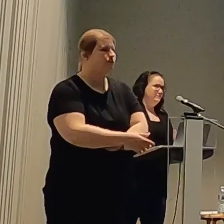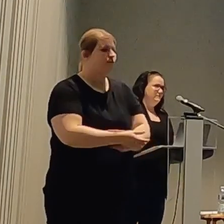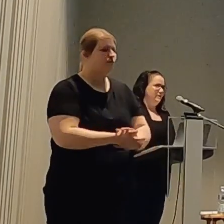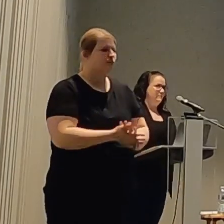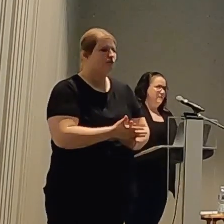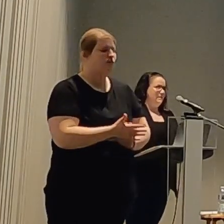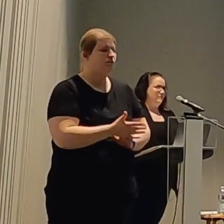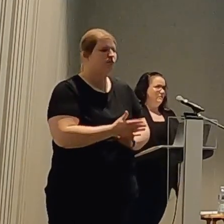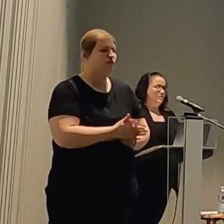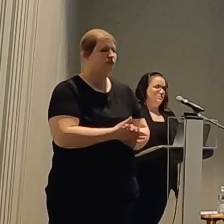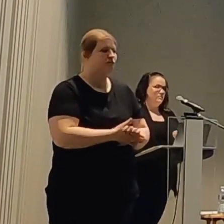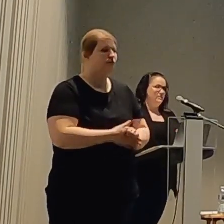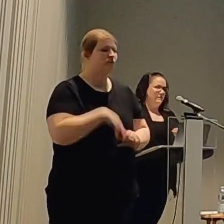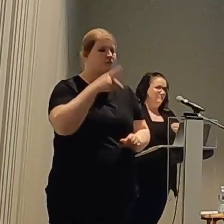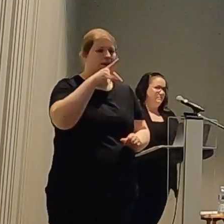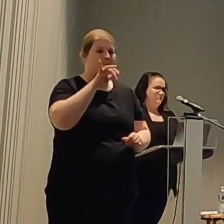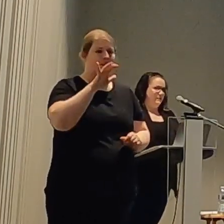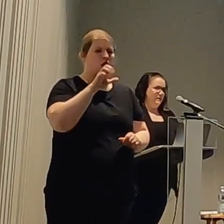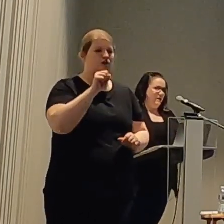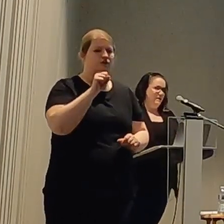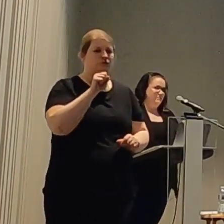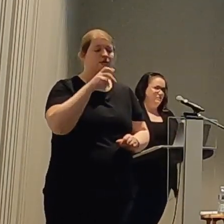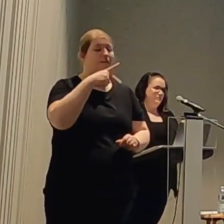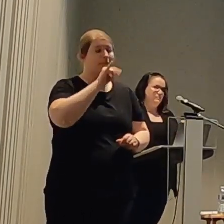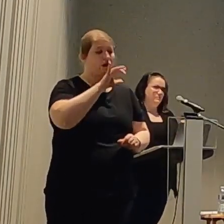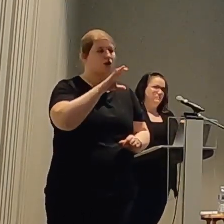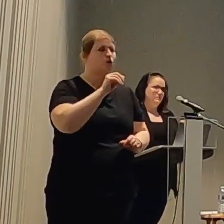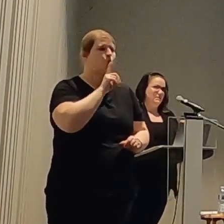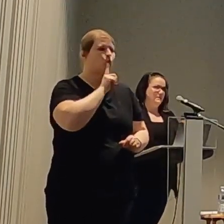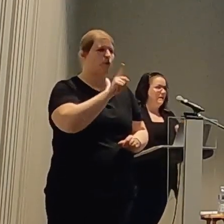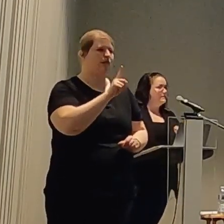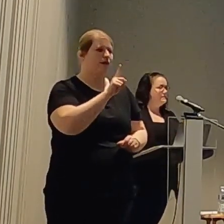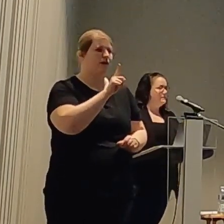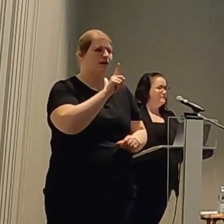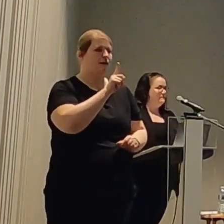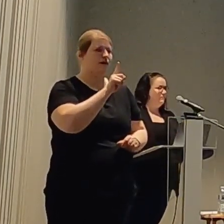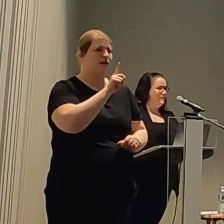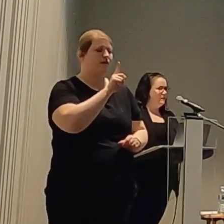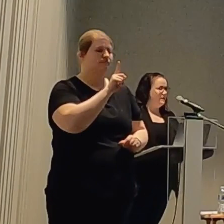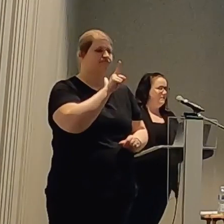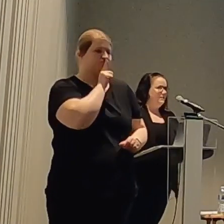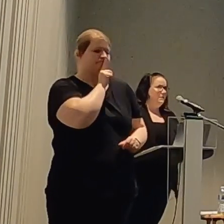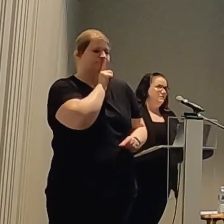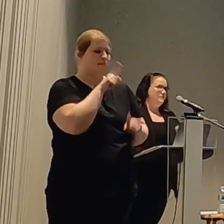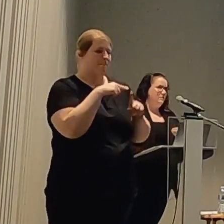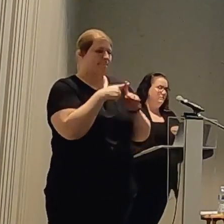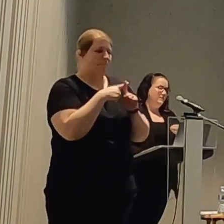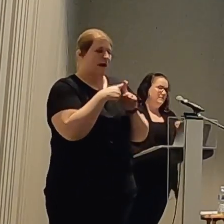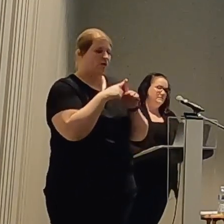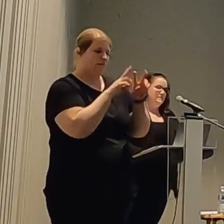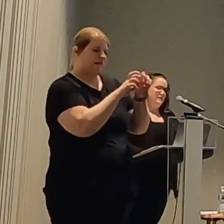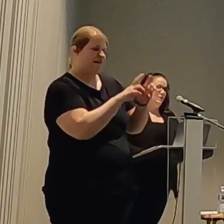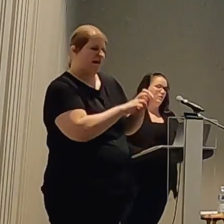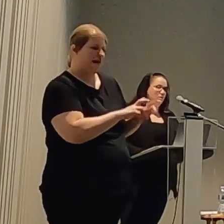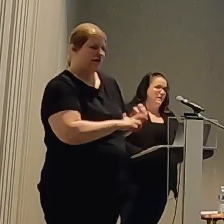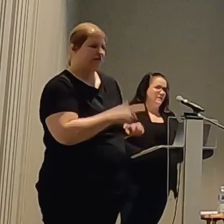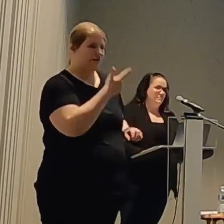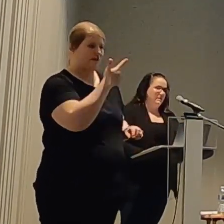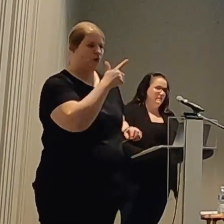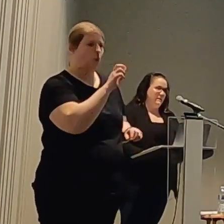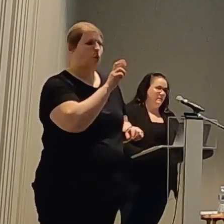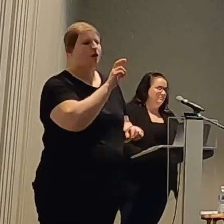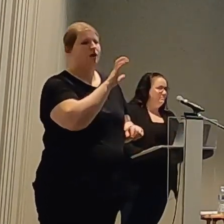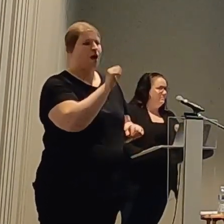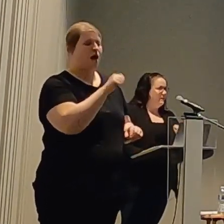Picasso was very closed-lipped when it came to the analysis of Guernica, so he doesn't say a whole